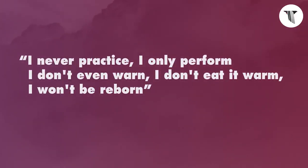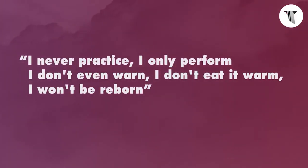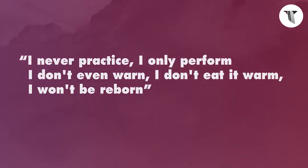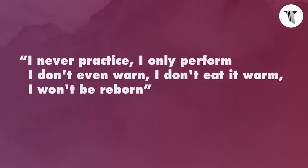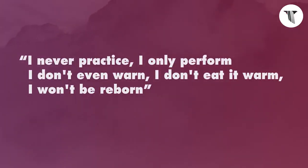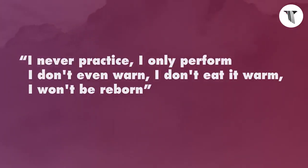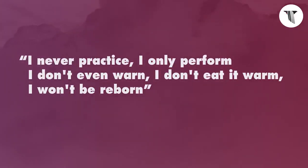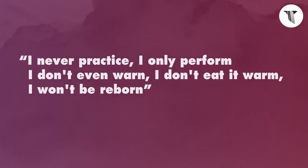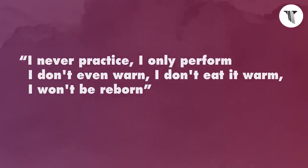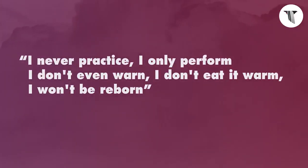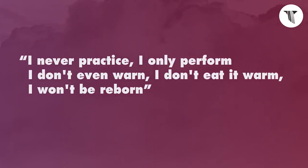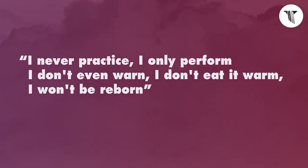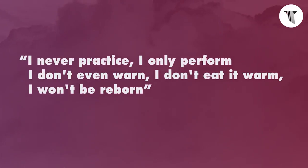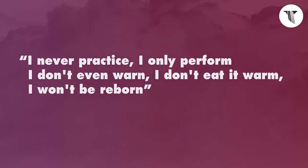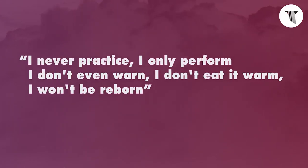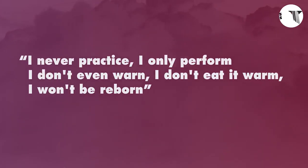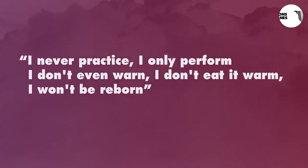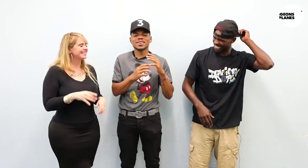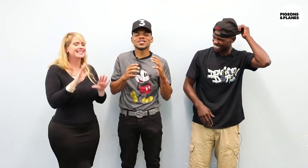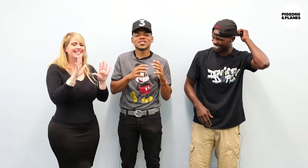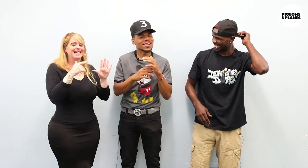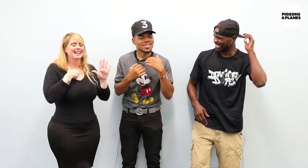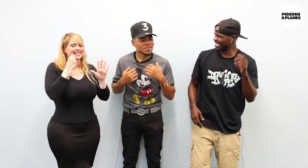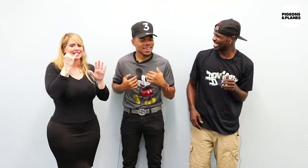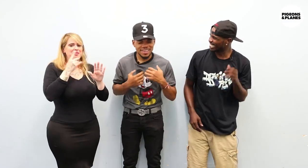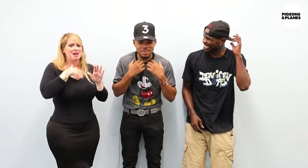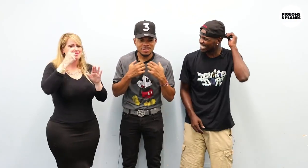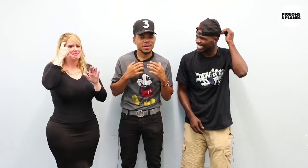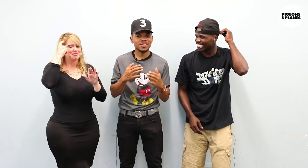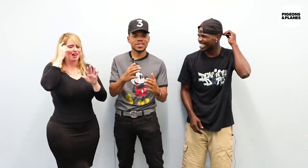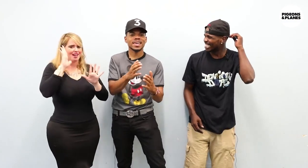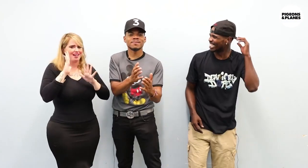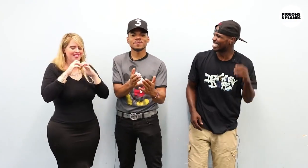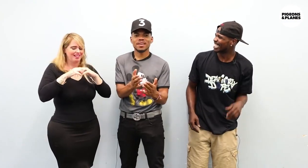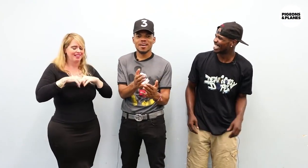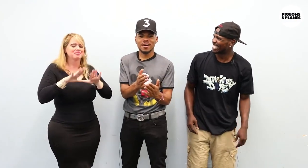eat it warm. I won't be reborn. Brain is trying to tell me I can't do this, but I know I can. All right.